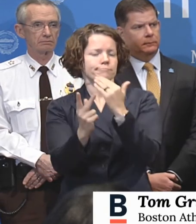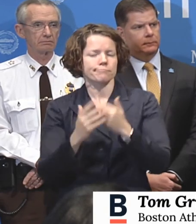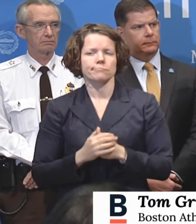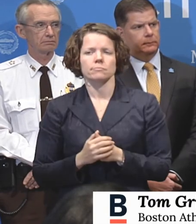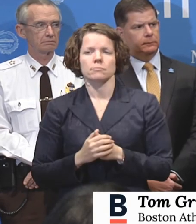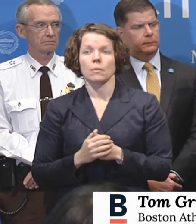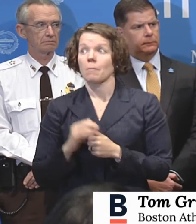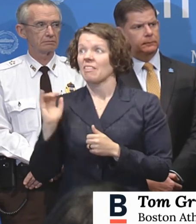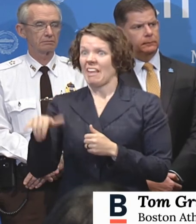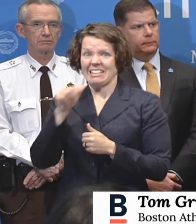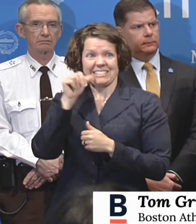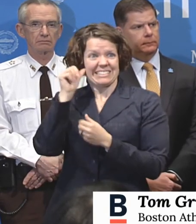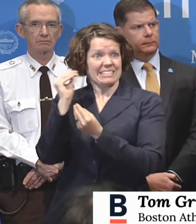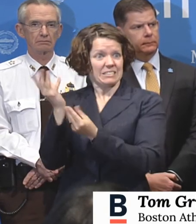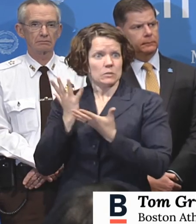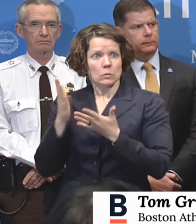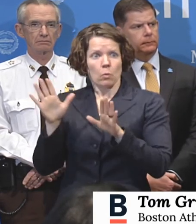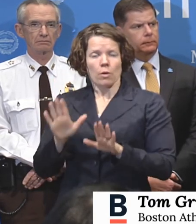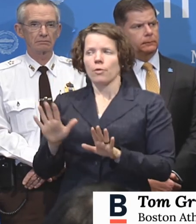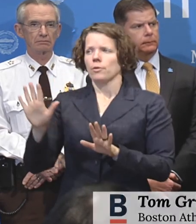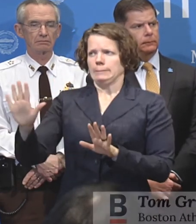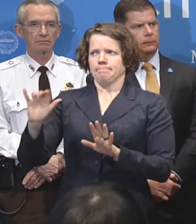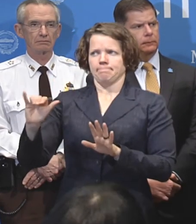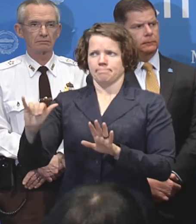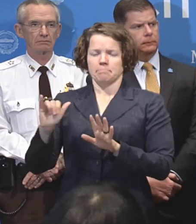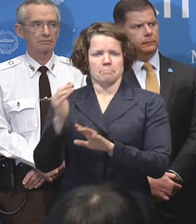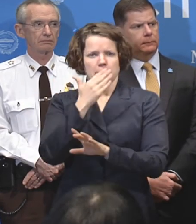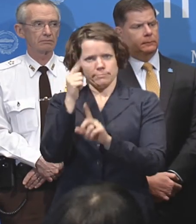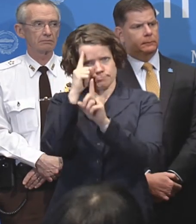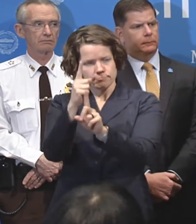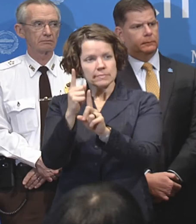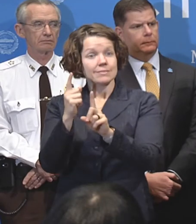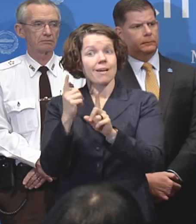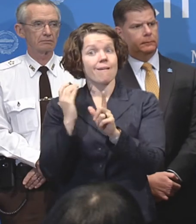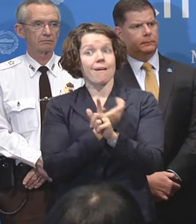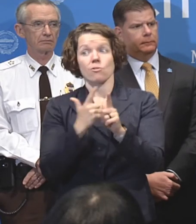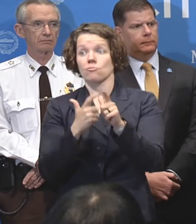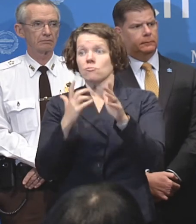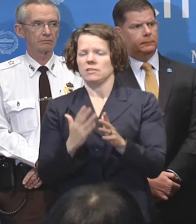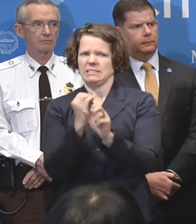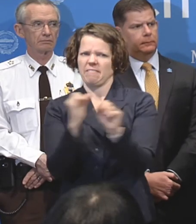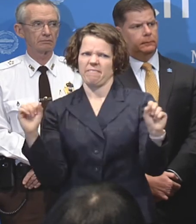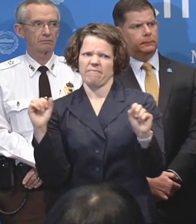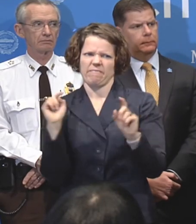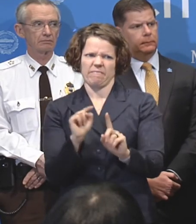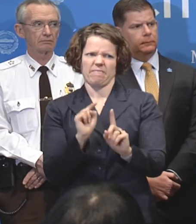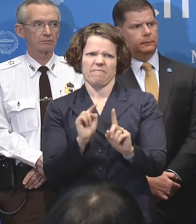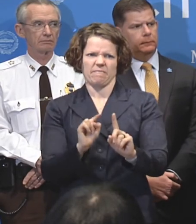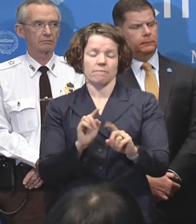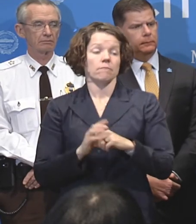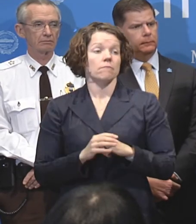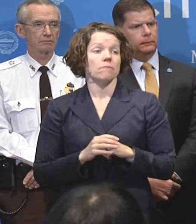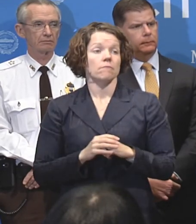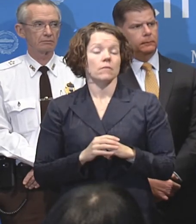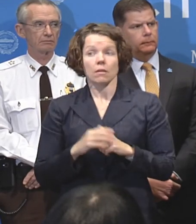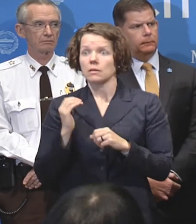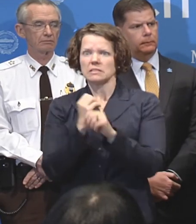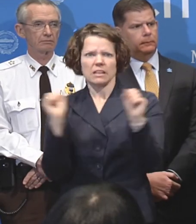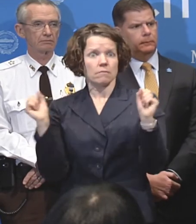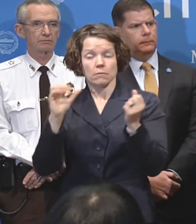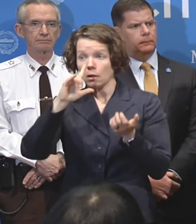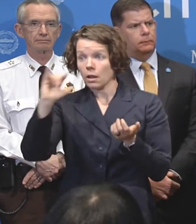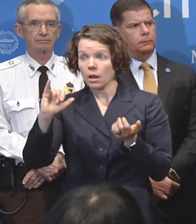take measures to support the safety of runners. So we have done a great many things, including enhancing